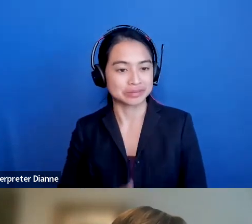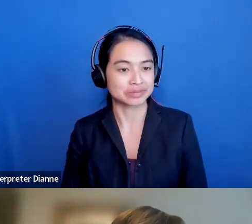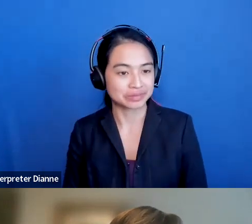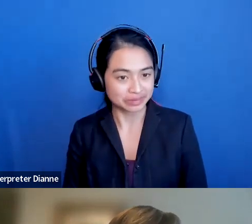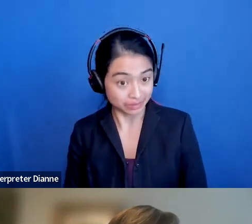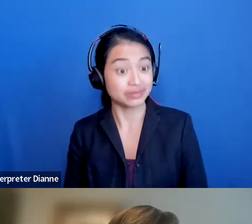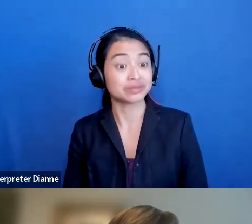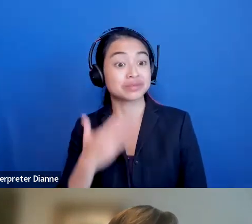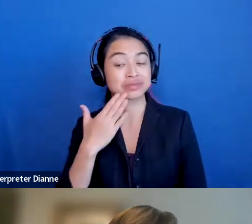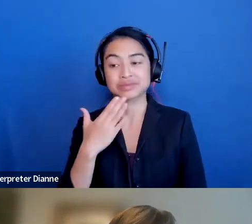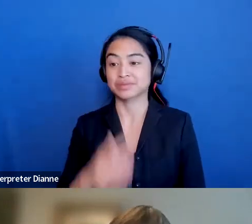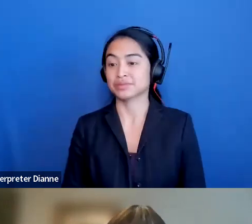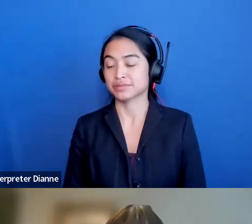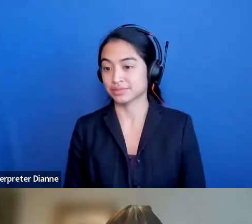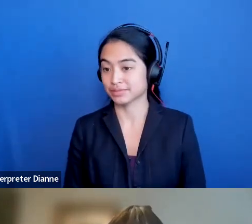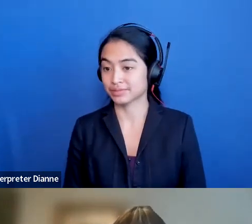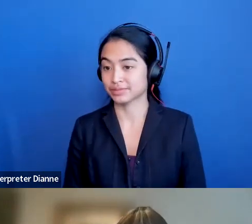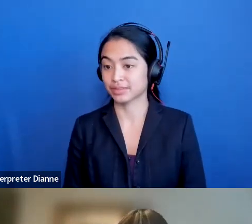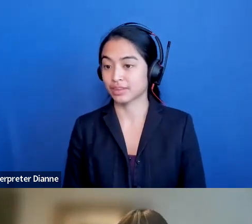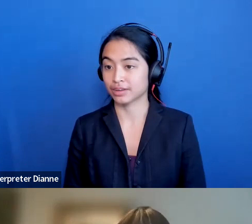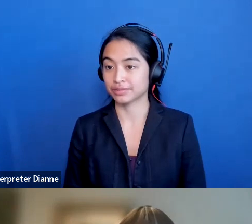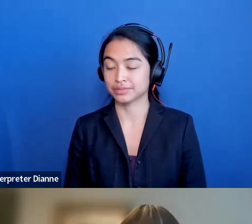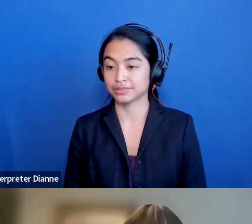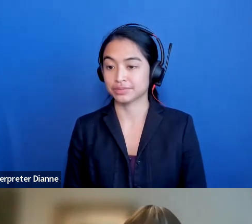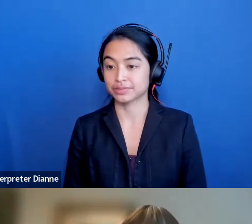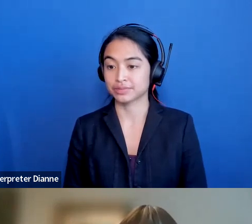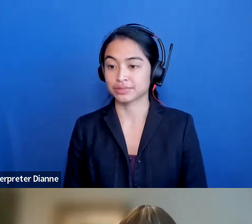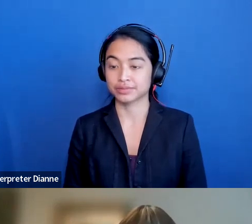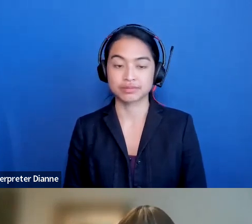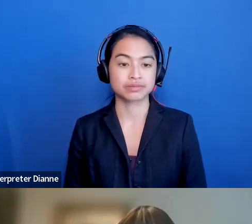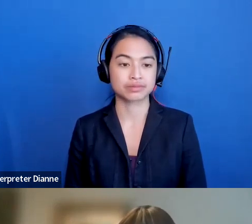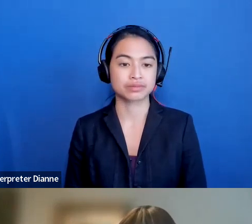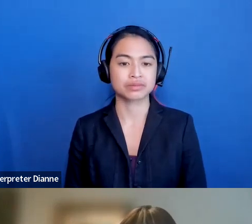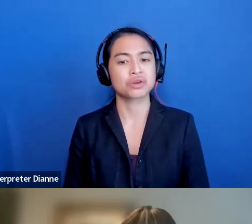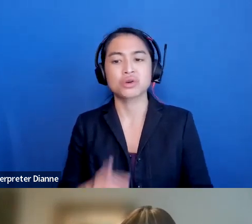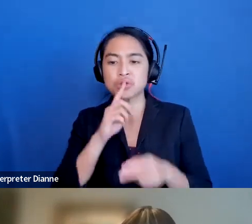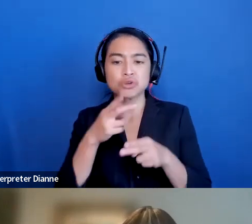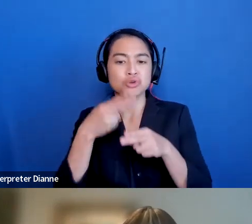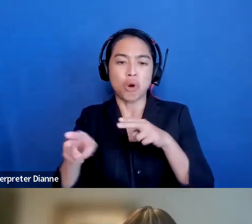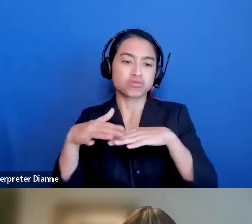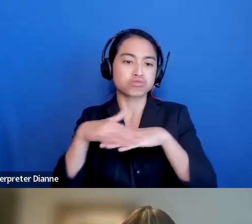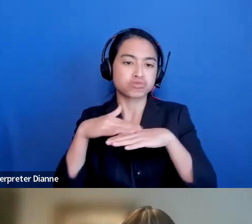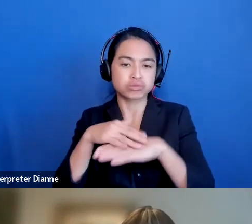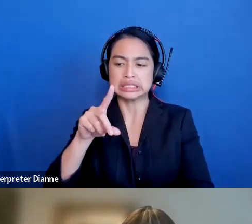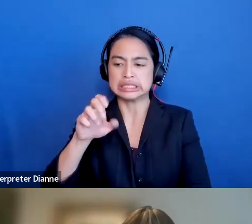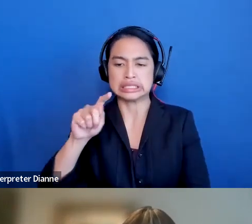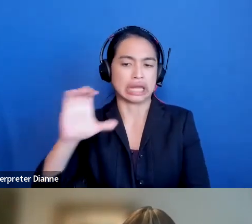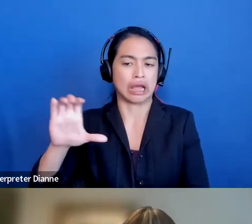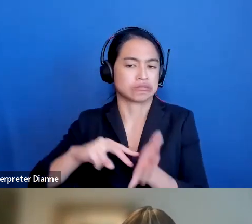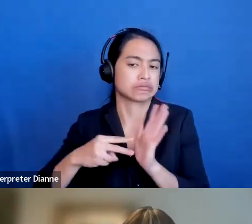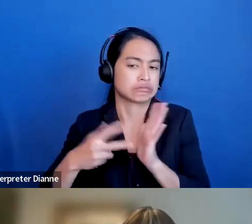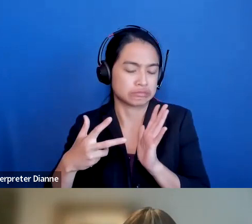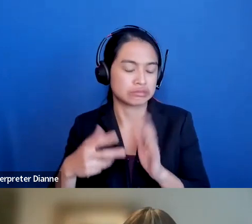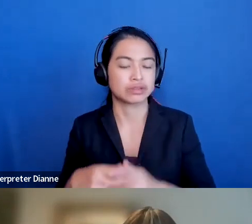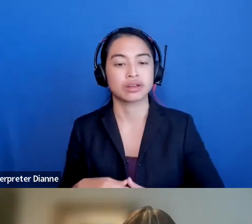Thank you very much. So I'm just going to give a quick overview of what the DETAC is. I'm going to